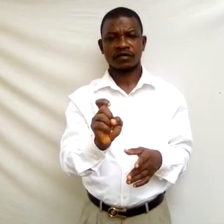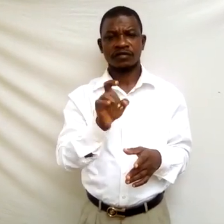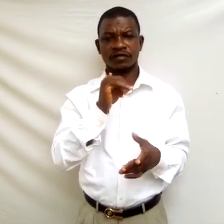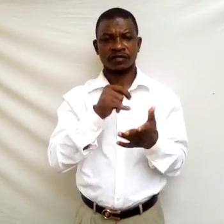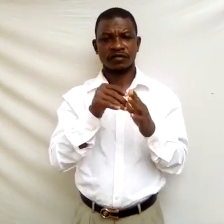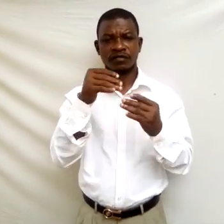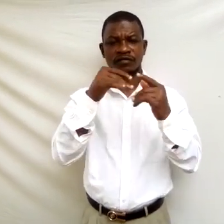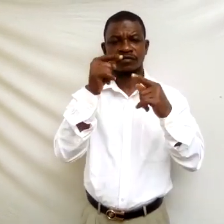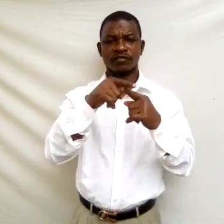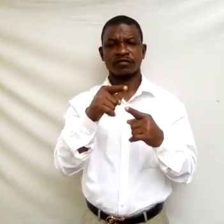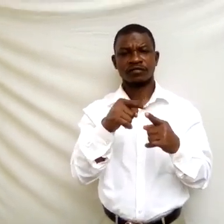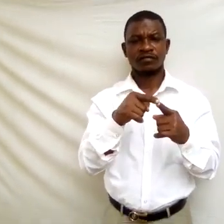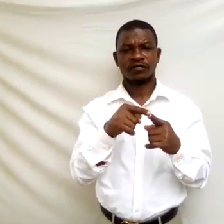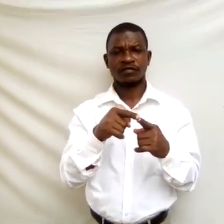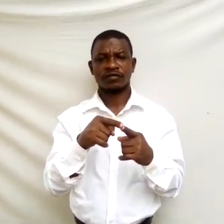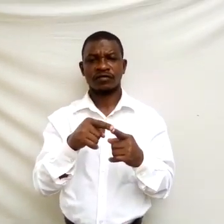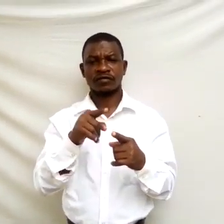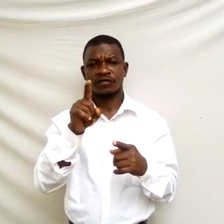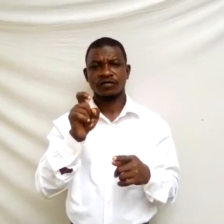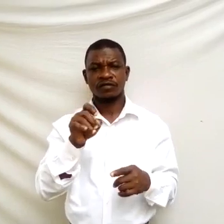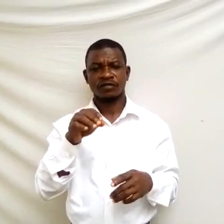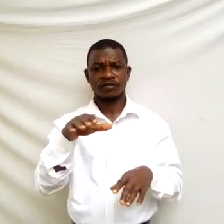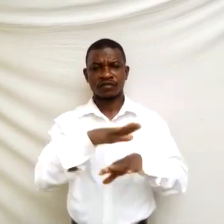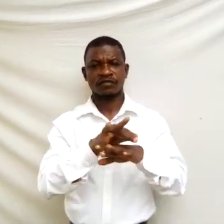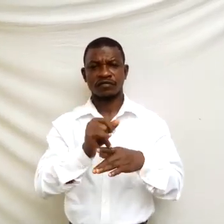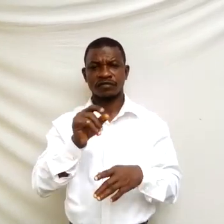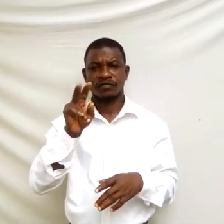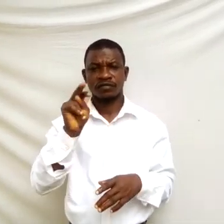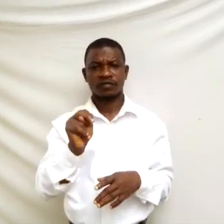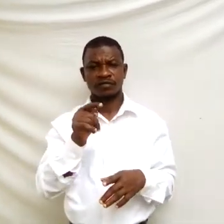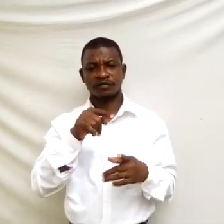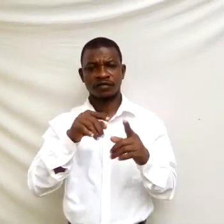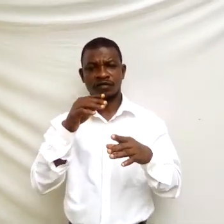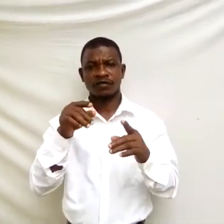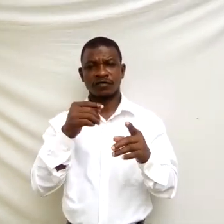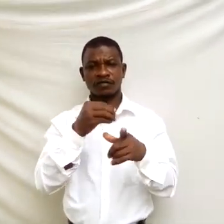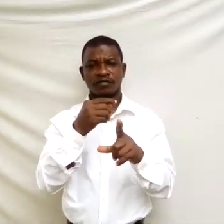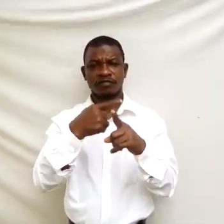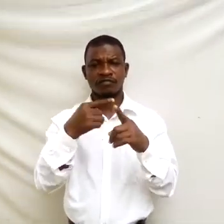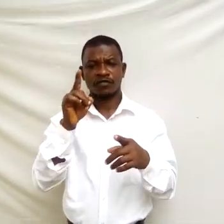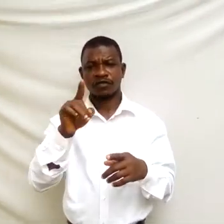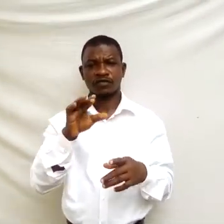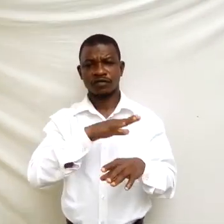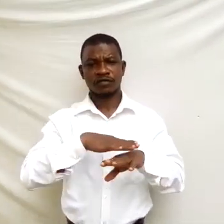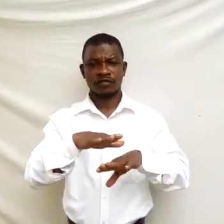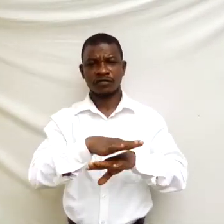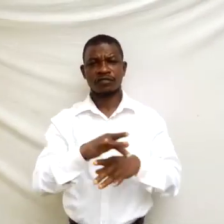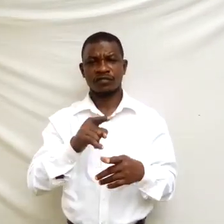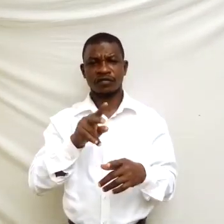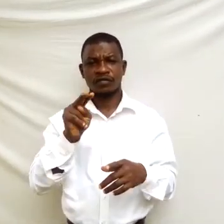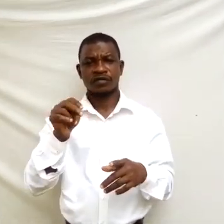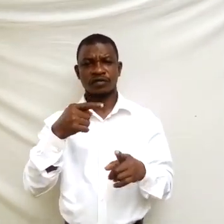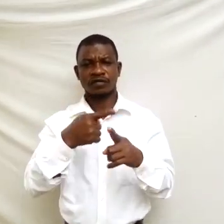to x raised power n plus 1 over n plus 1 plus